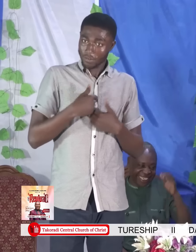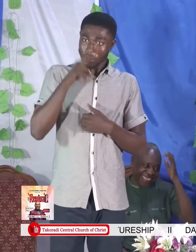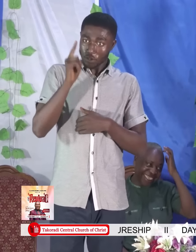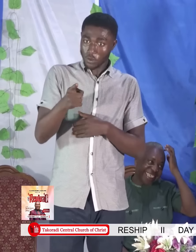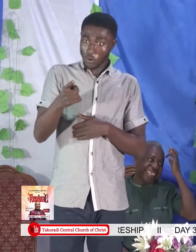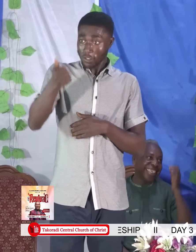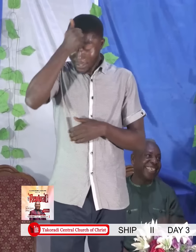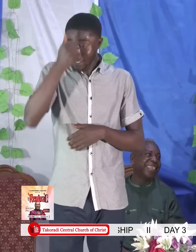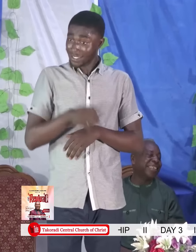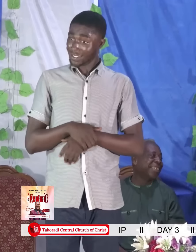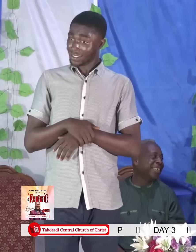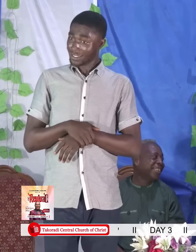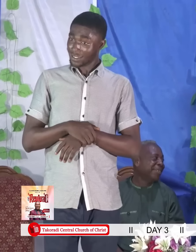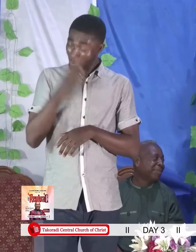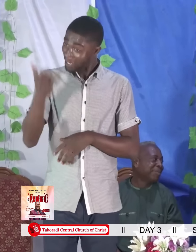Jimmy,